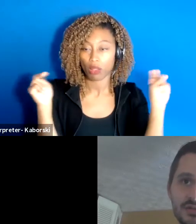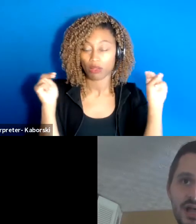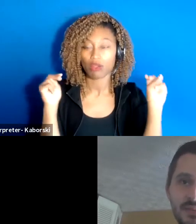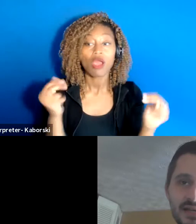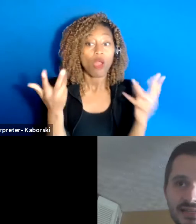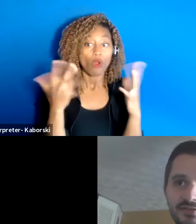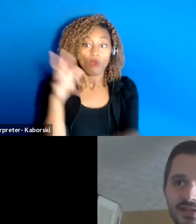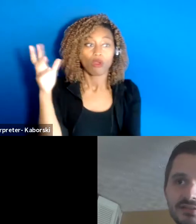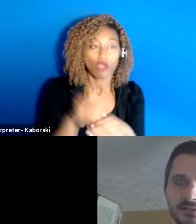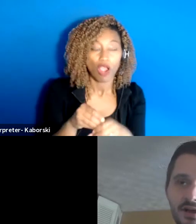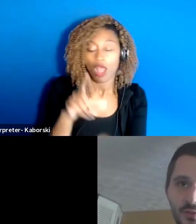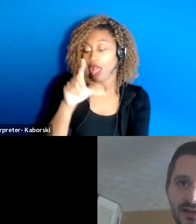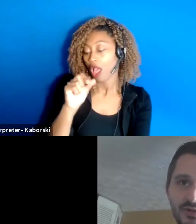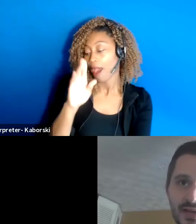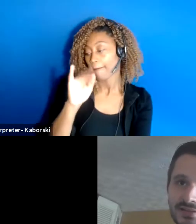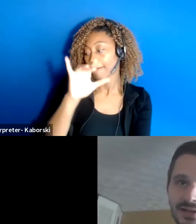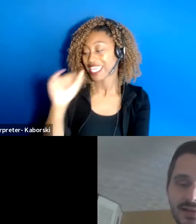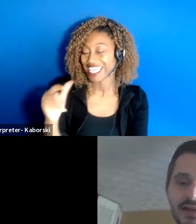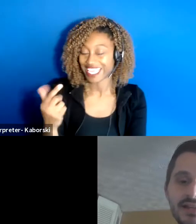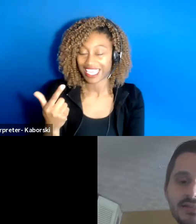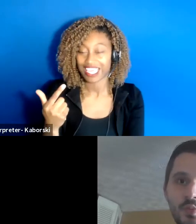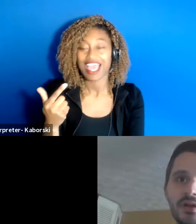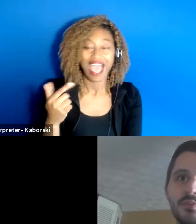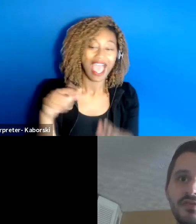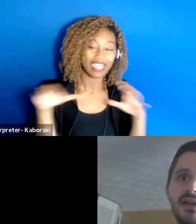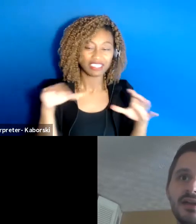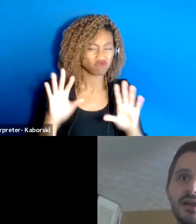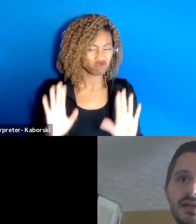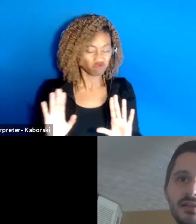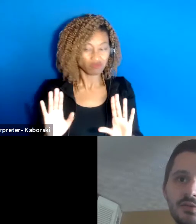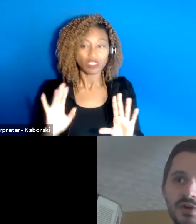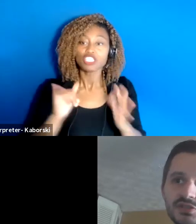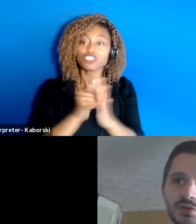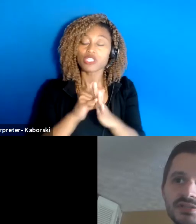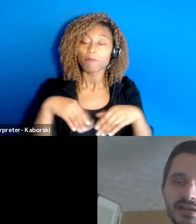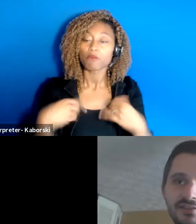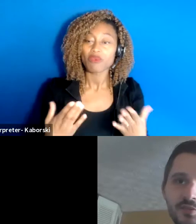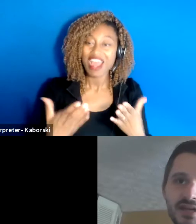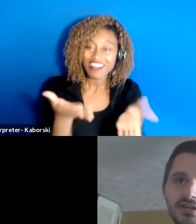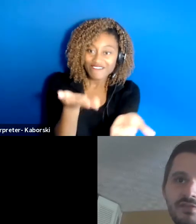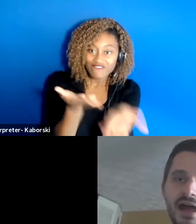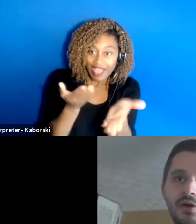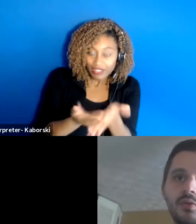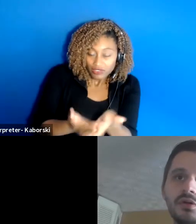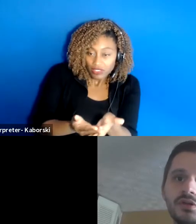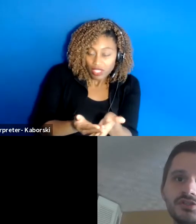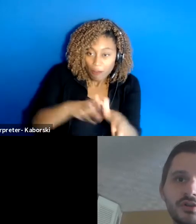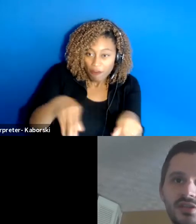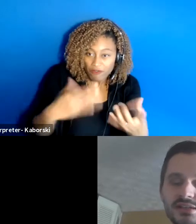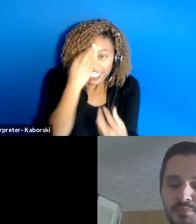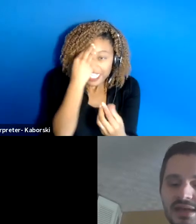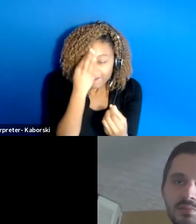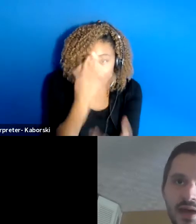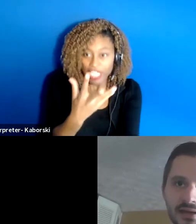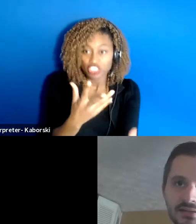engage in those lobbying activities on a regular basis like that. We are providing the resources and information of how